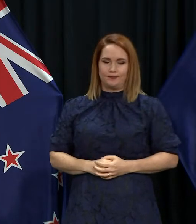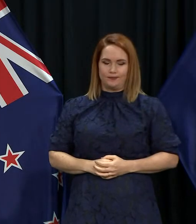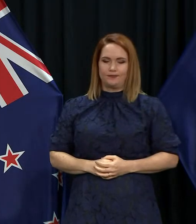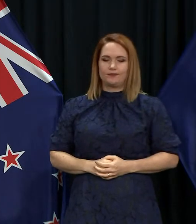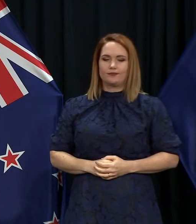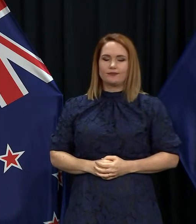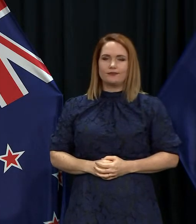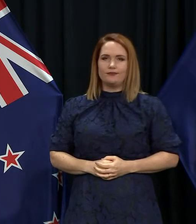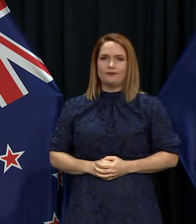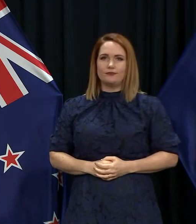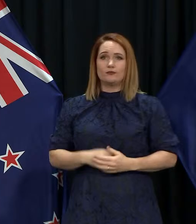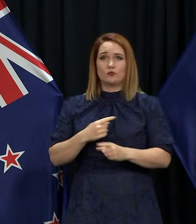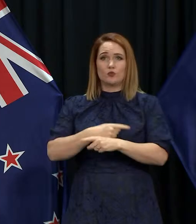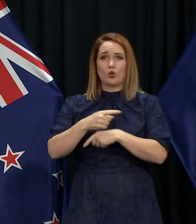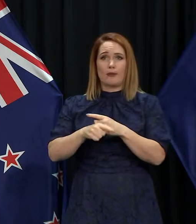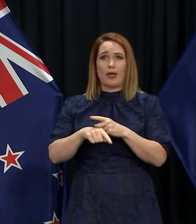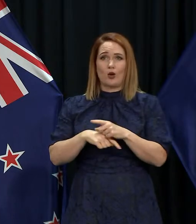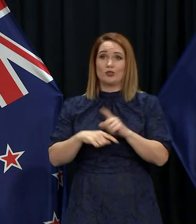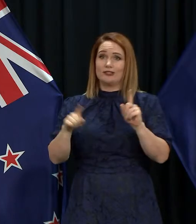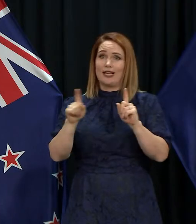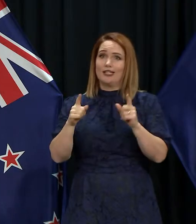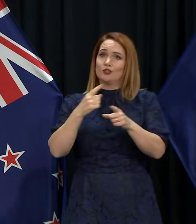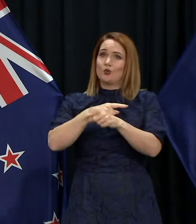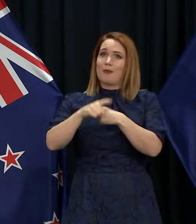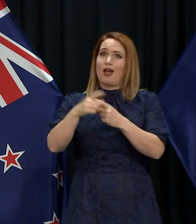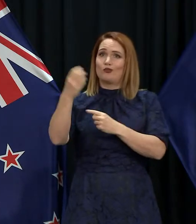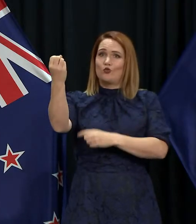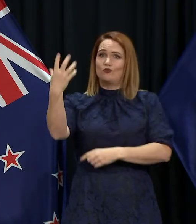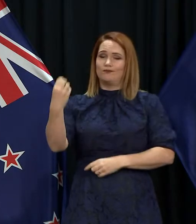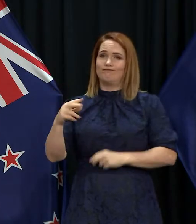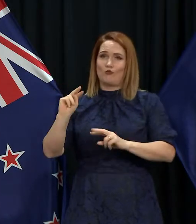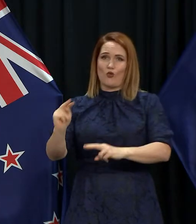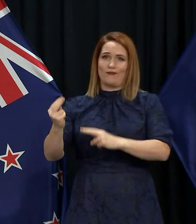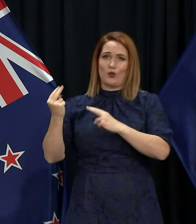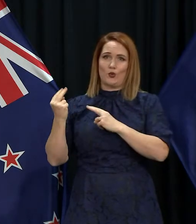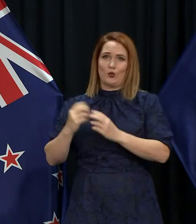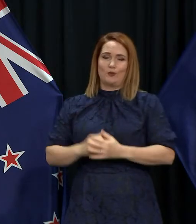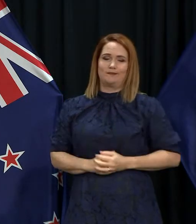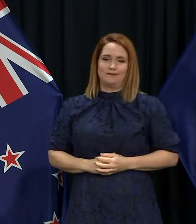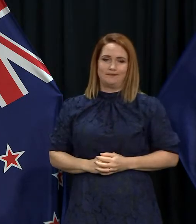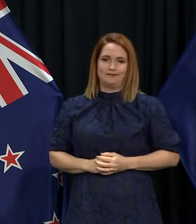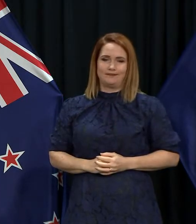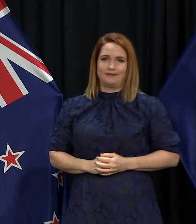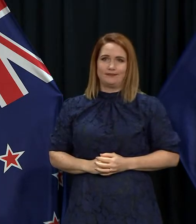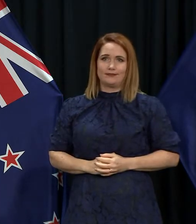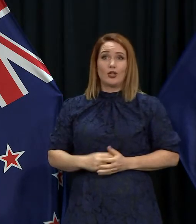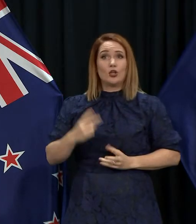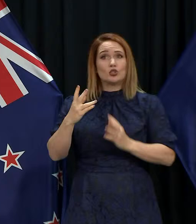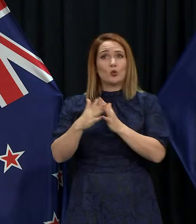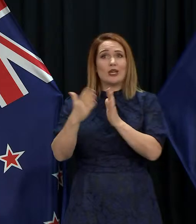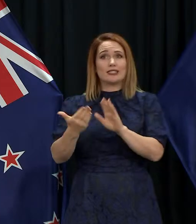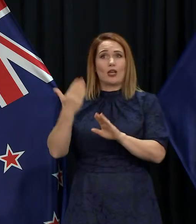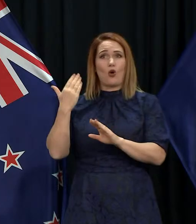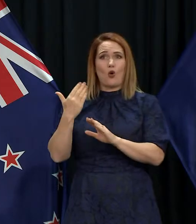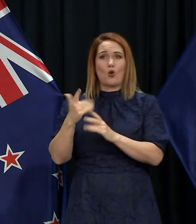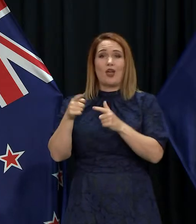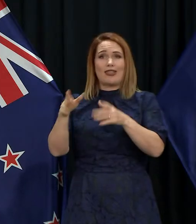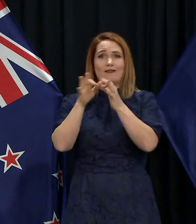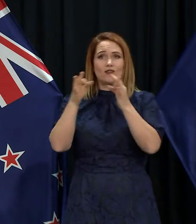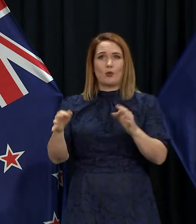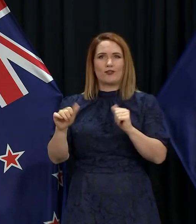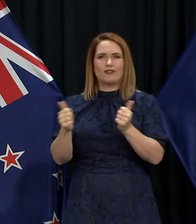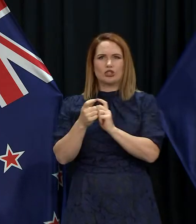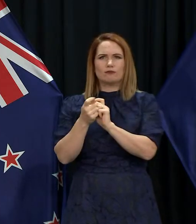Now to today's review of the traffic light settings. It's been nearly 2 weeks since we refined the COVID-19 protection